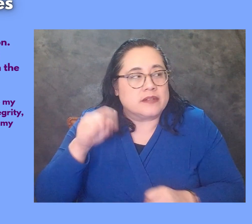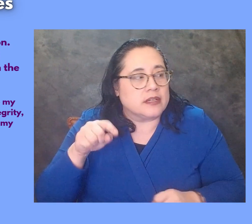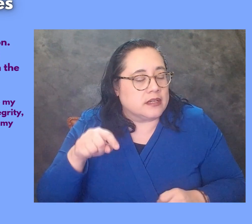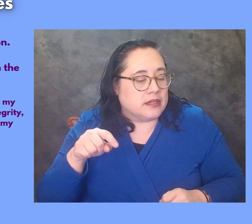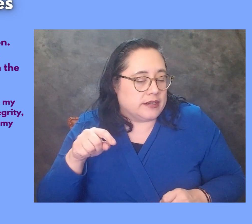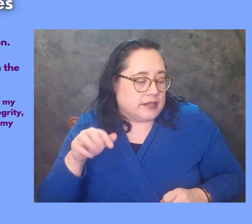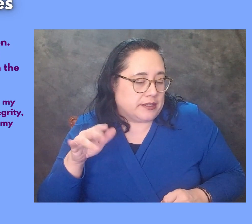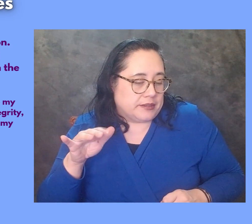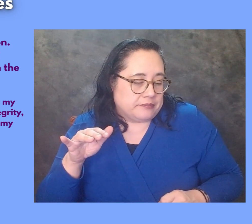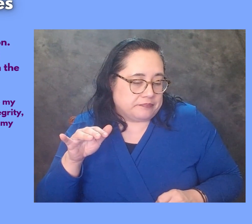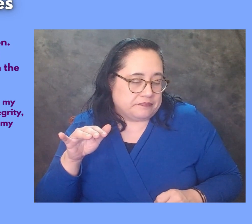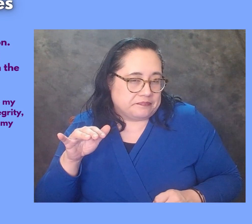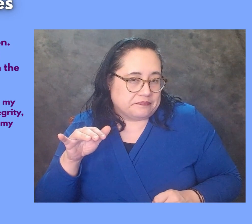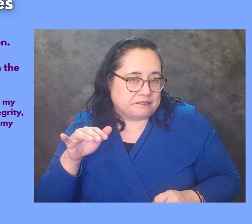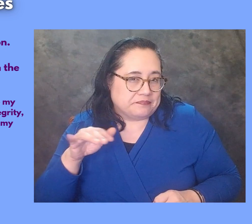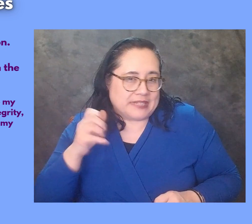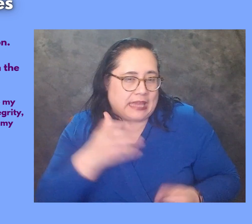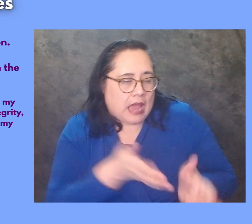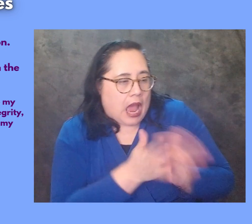receive,